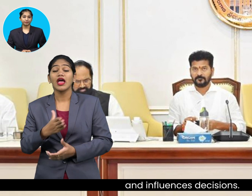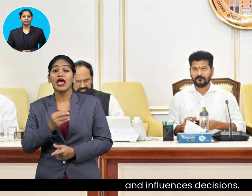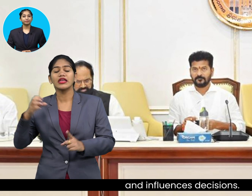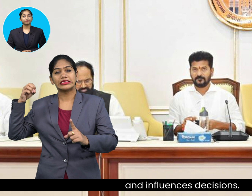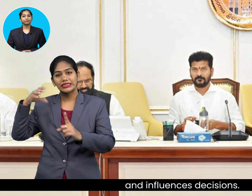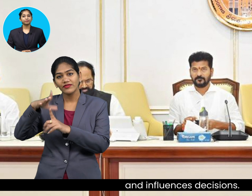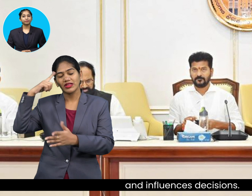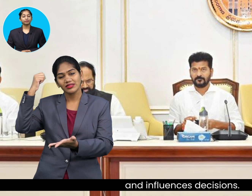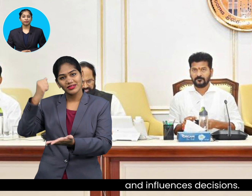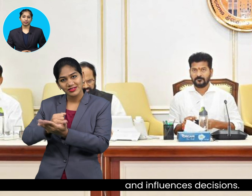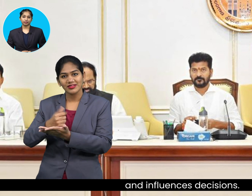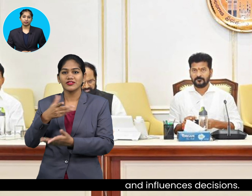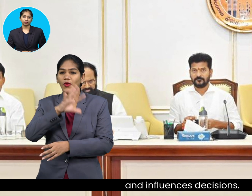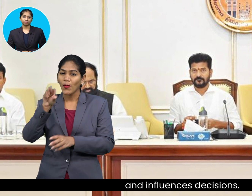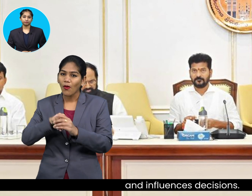decisions.